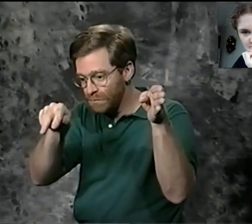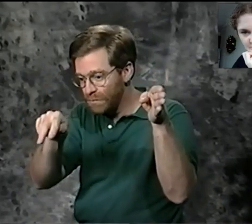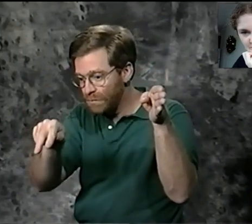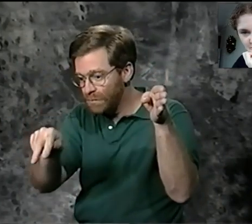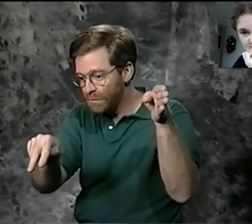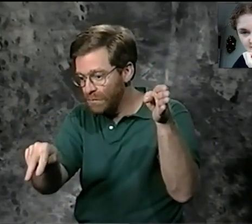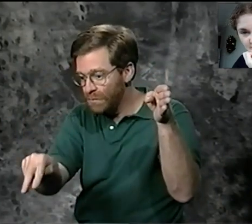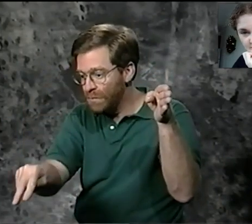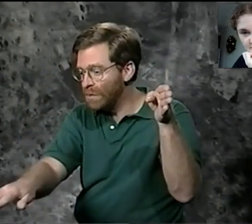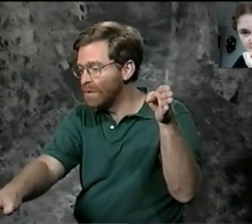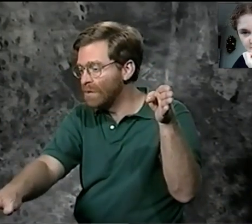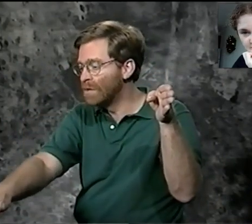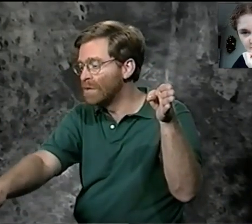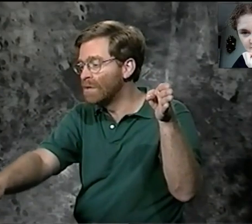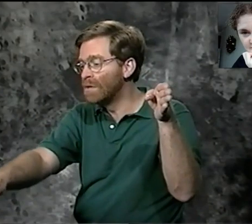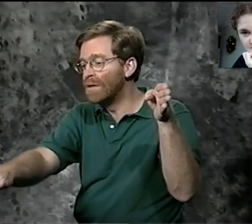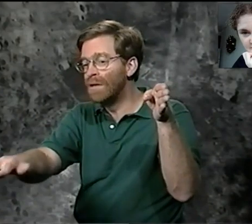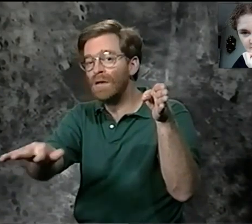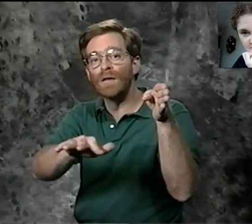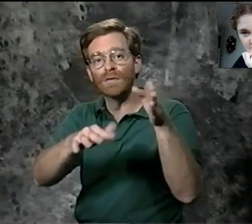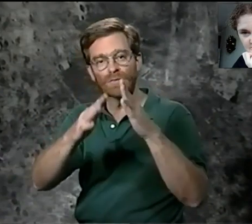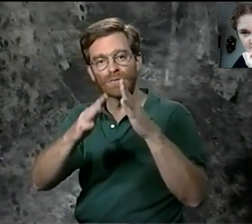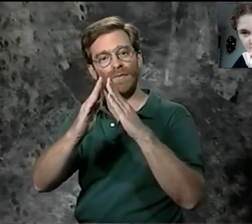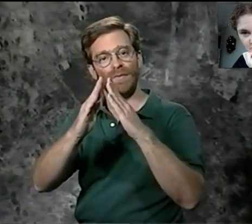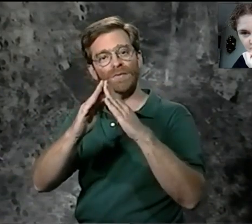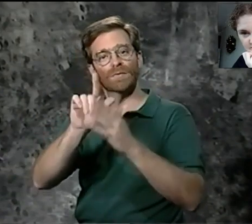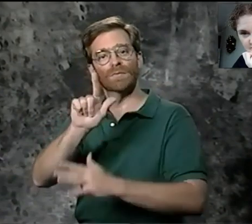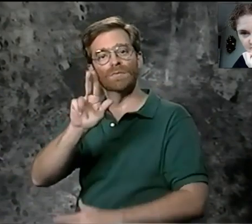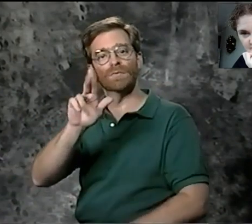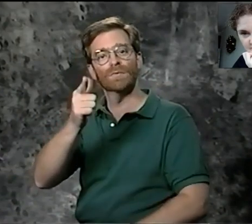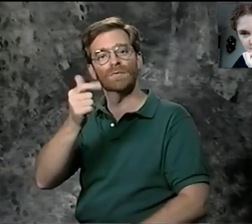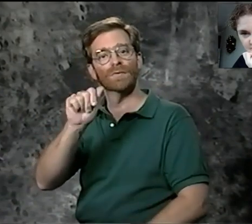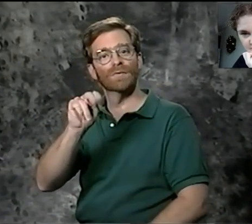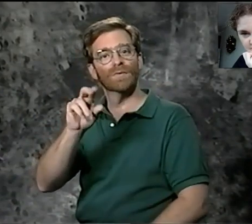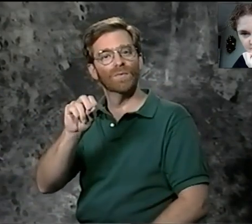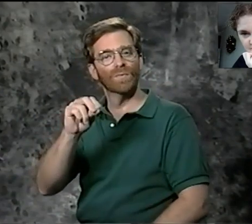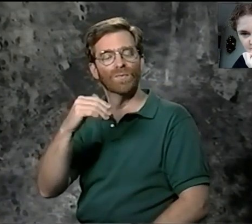and we look down, and you can see the whole city.